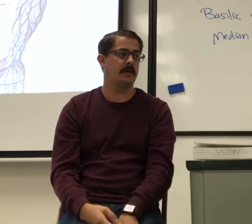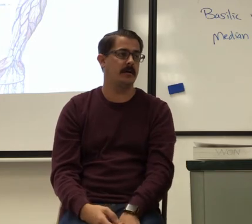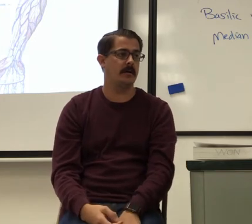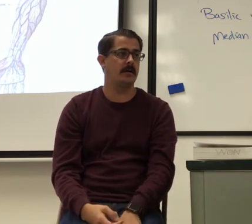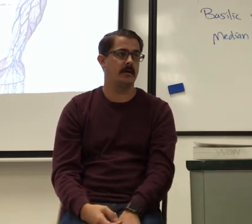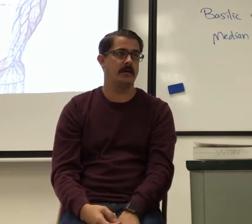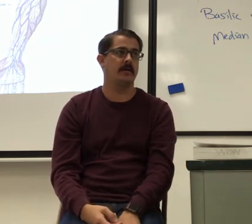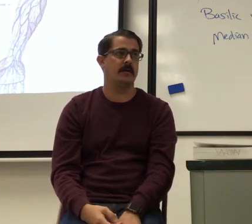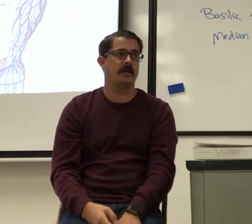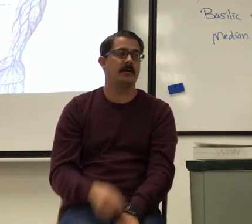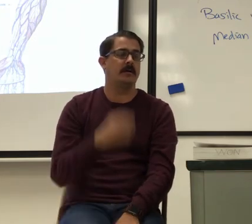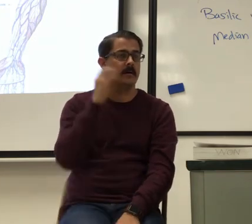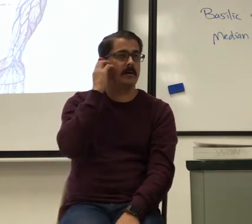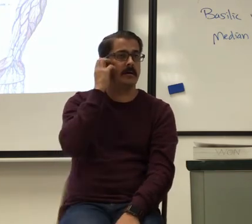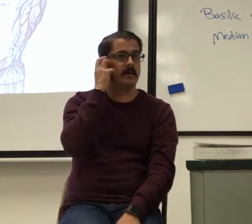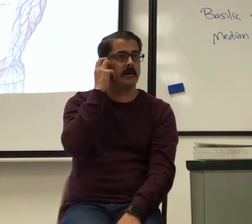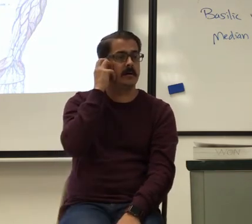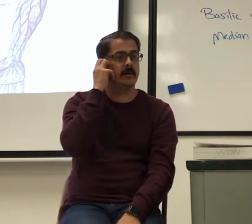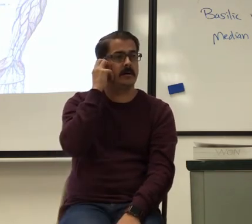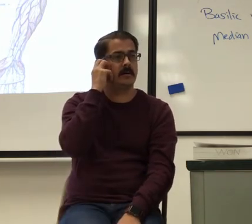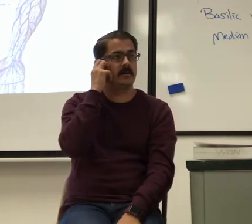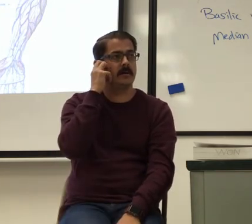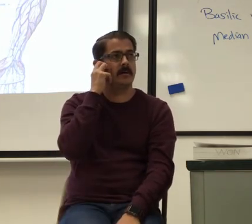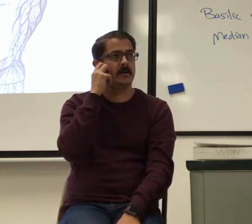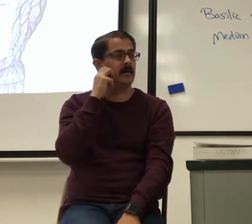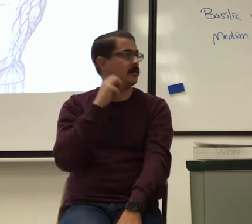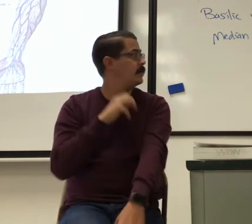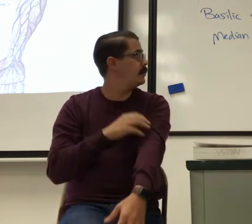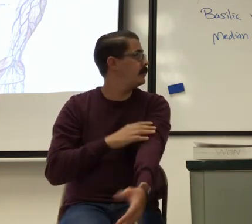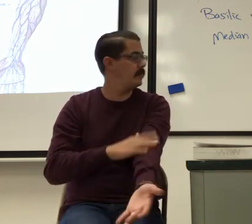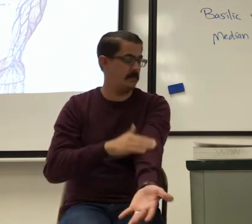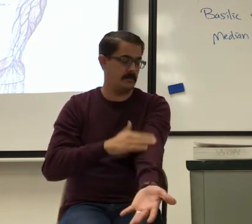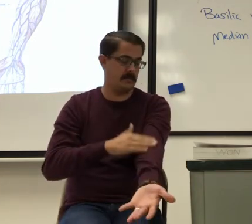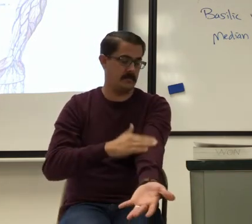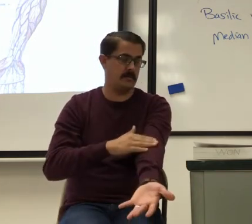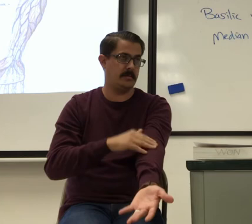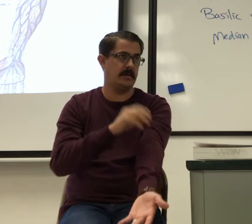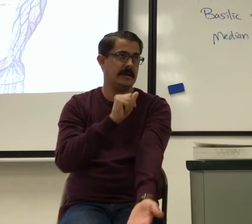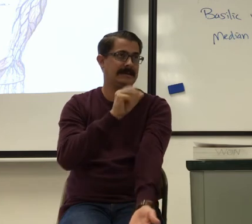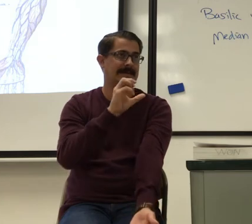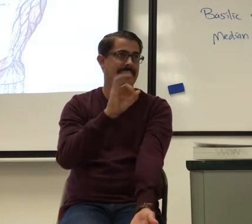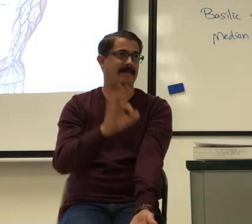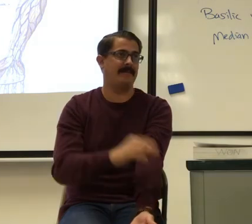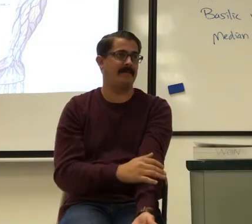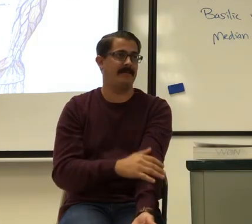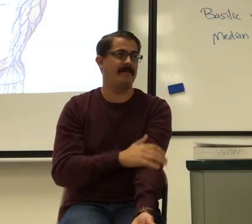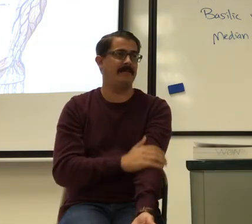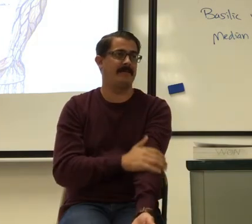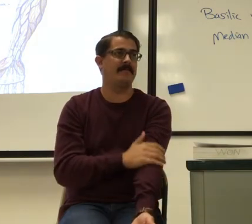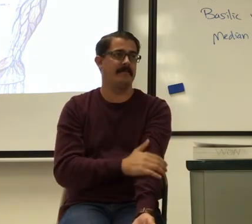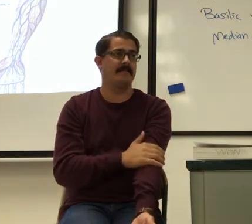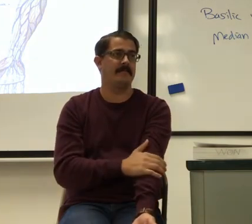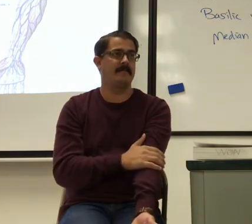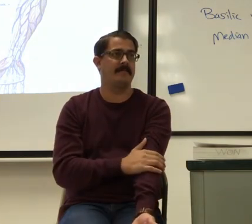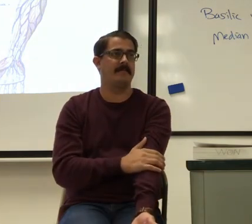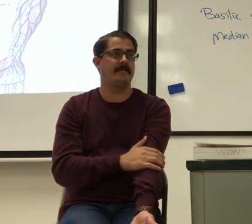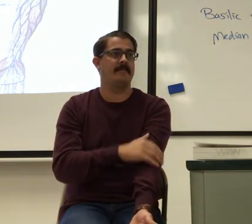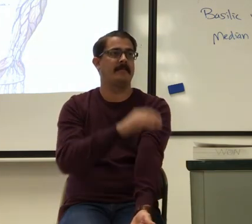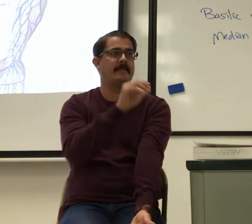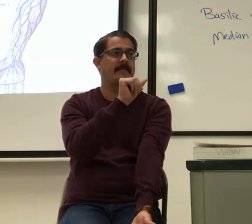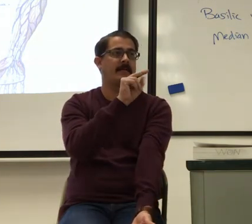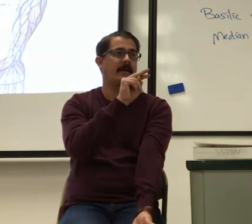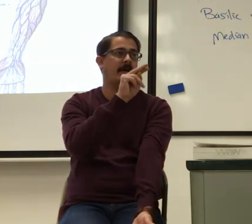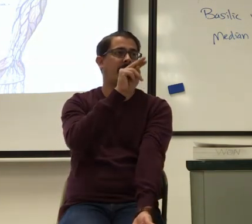And look for median cubital vein, the front of your elbow, called the ACF for short, which stands for